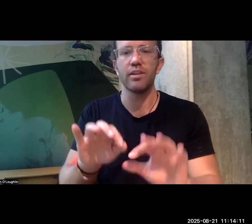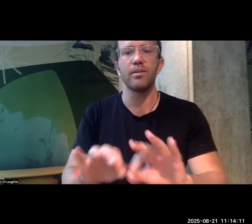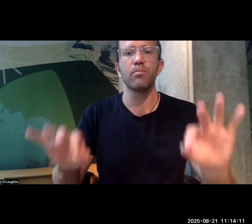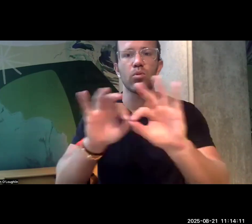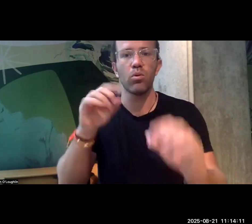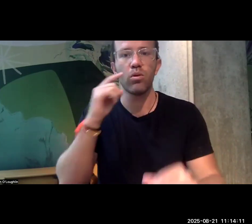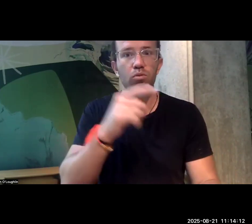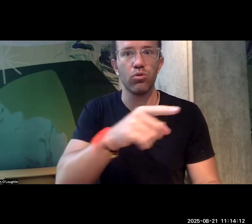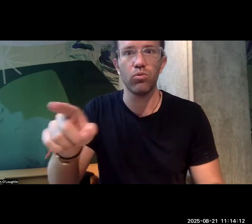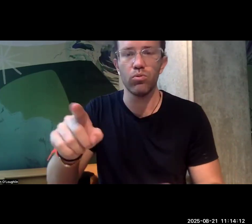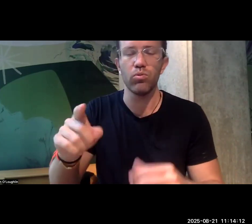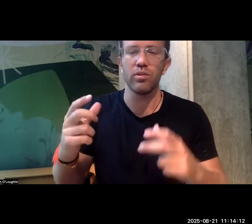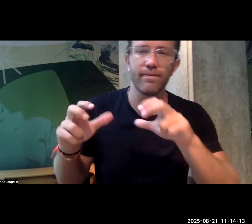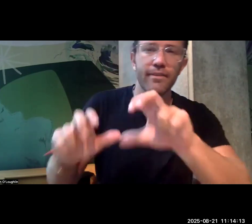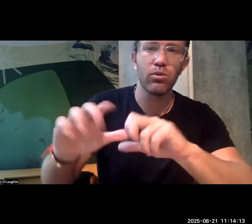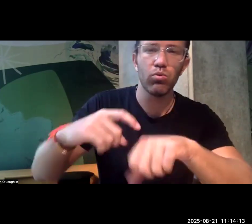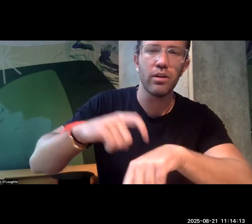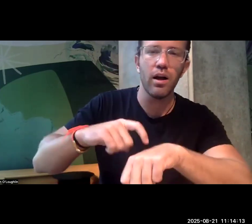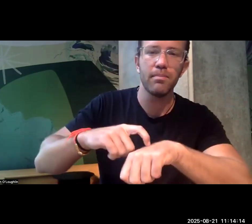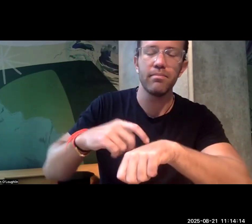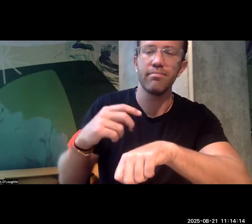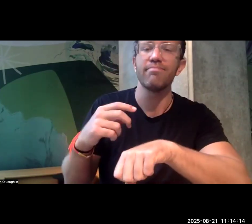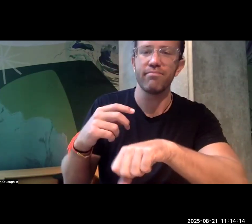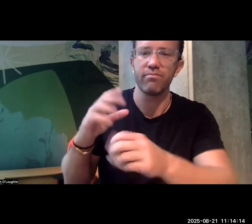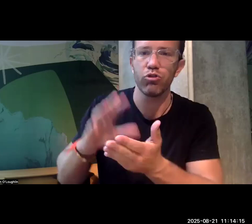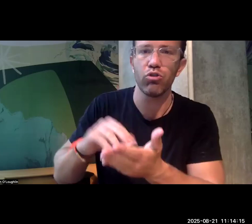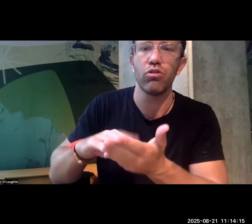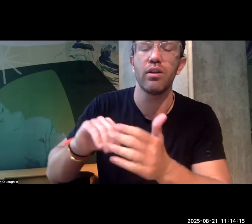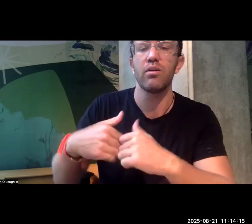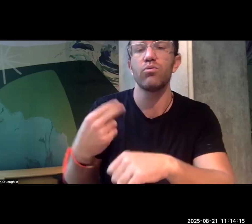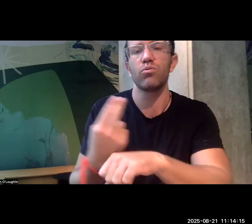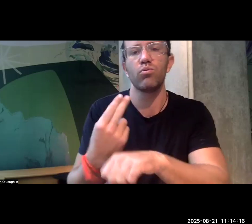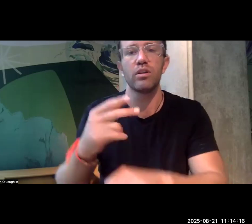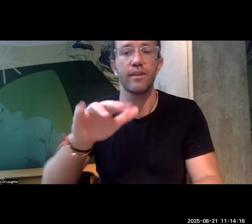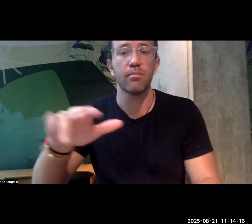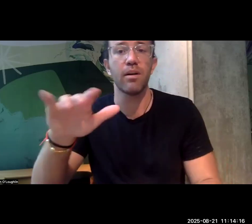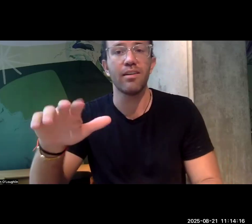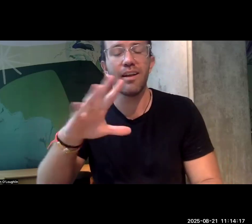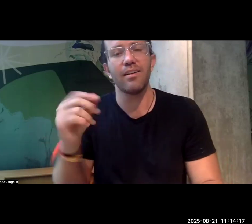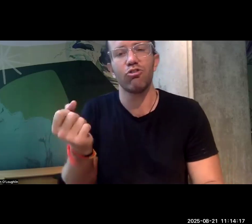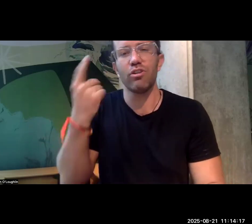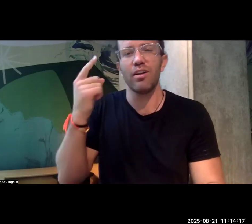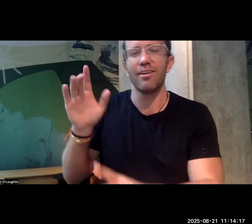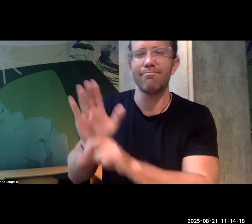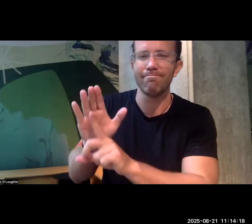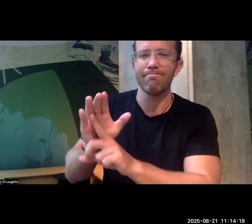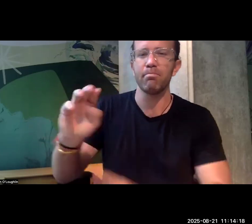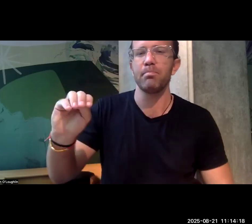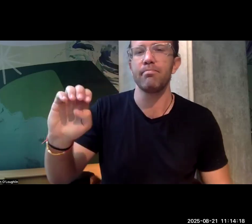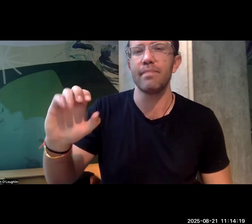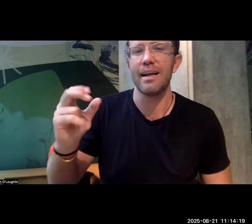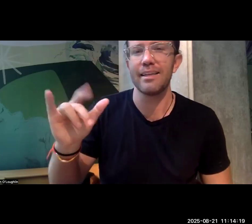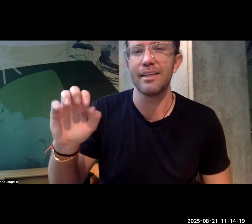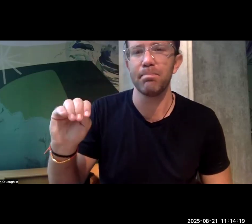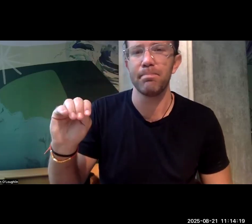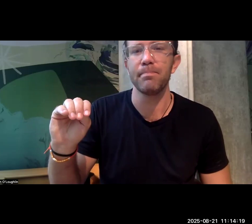classmates. And it's really important for you all to invest your time in learning how to use